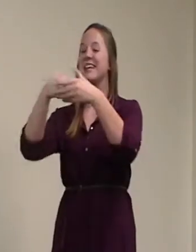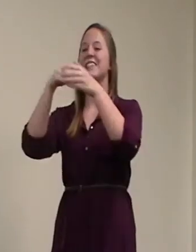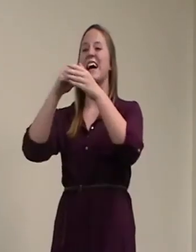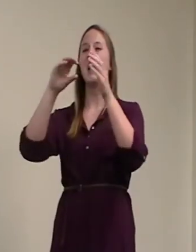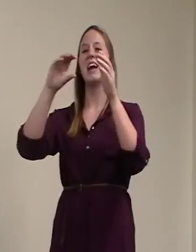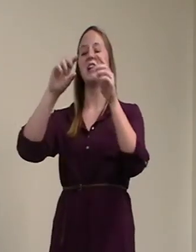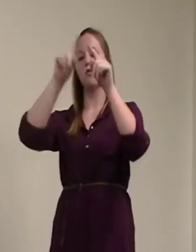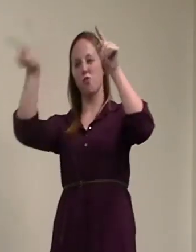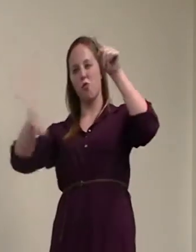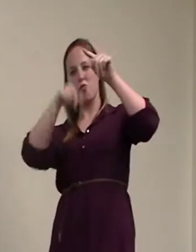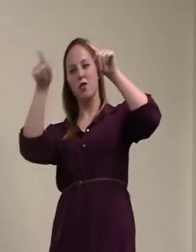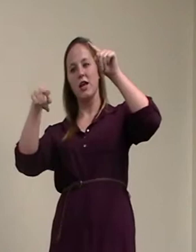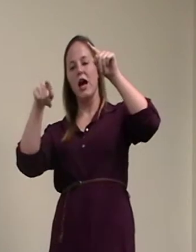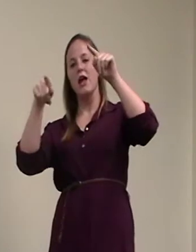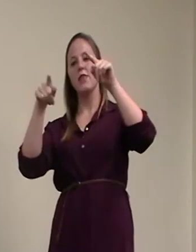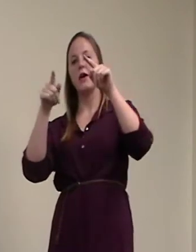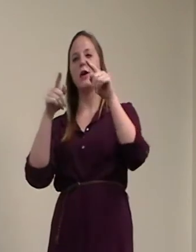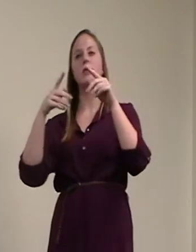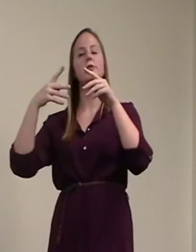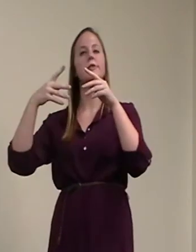little hairs that sit on a membrane,